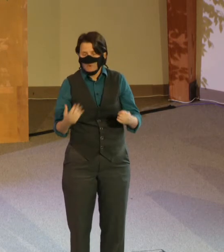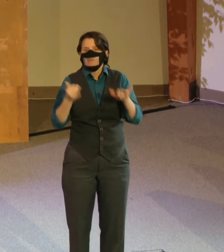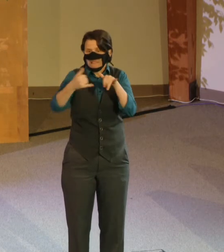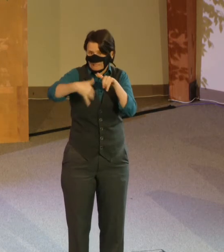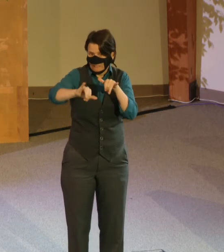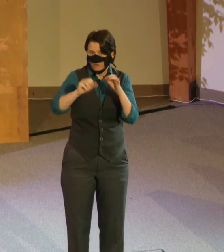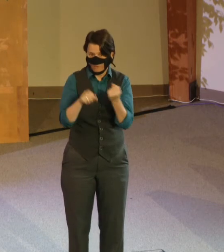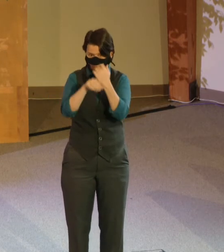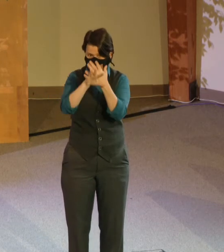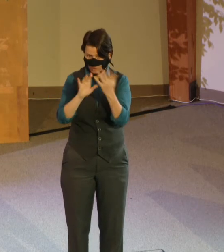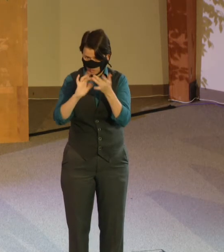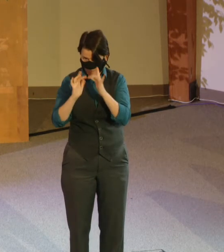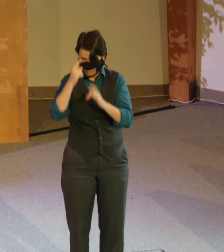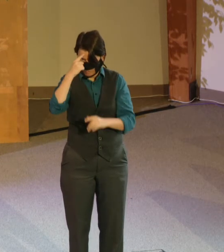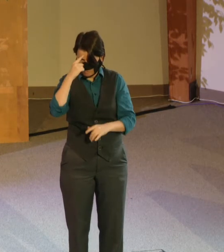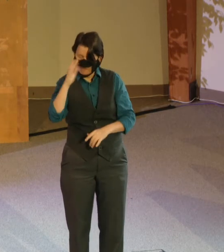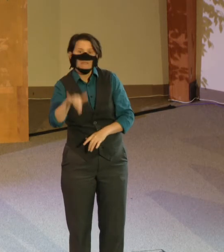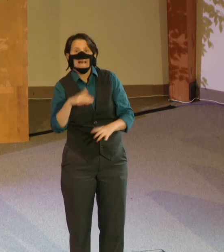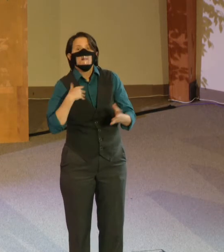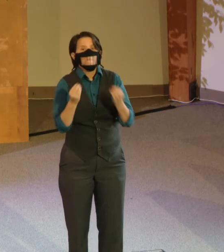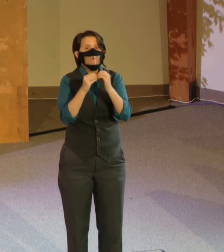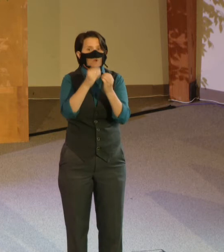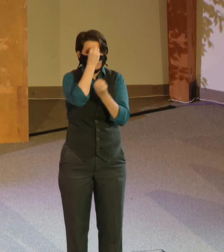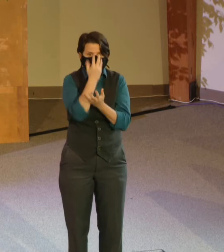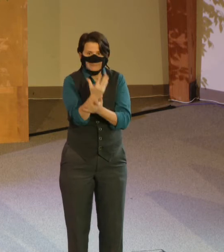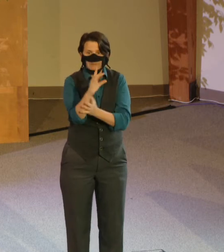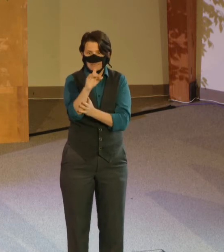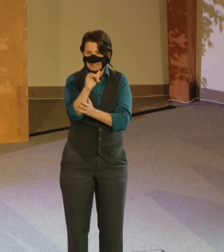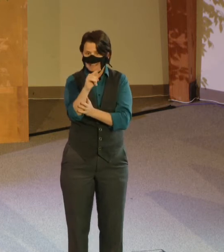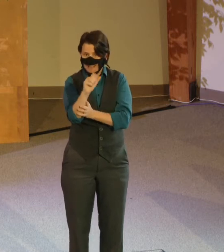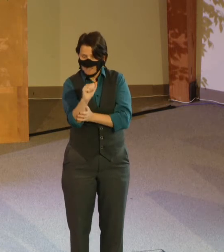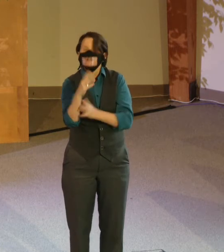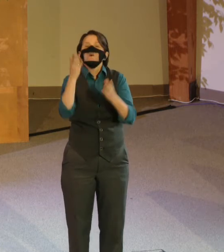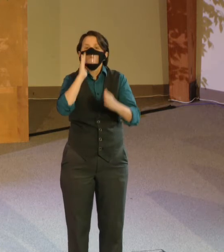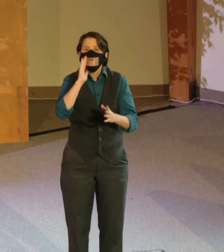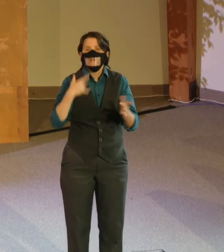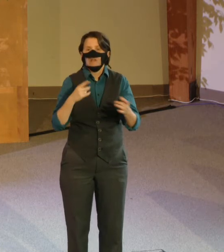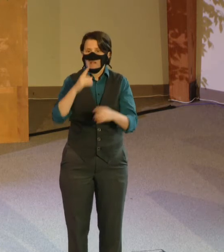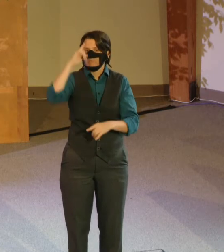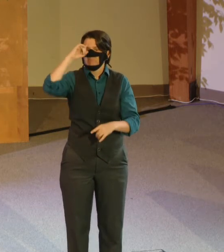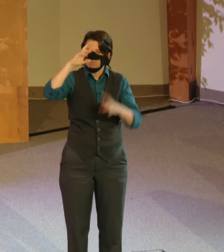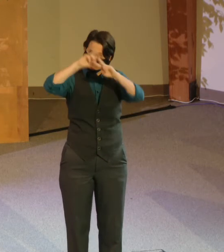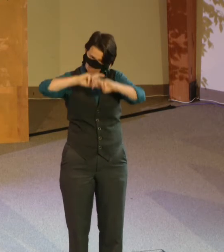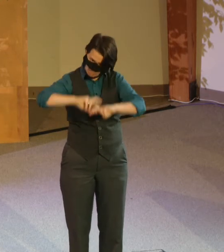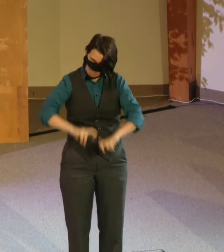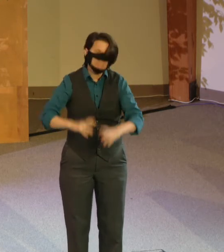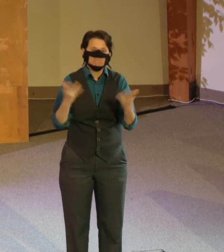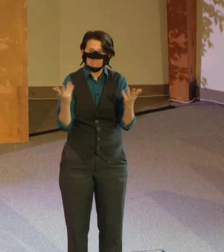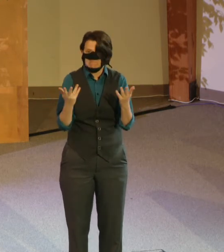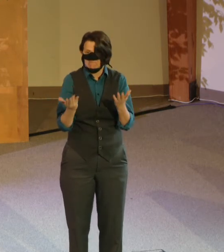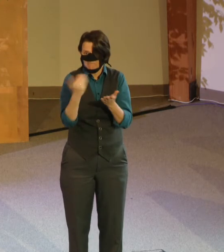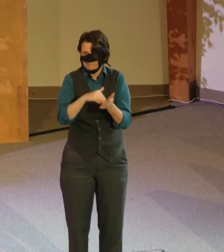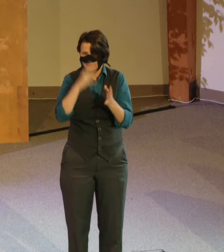more weeks. And when we get more data, then we'll make a different decision on that point there. If